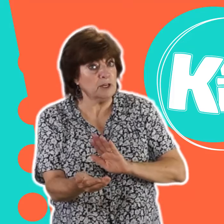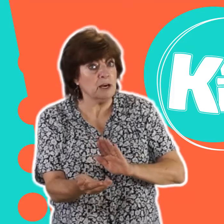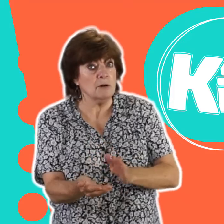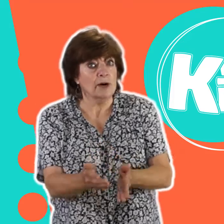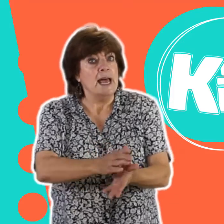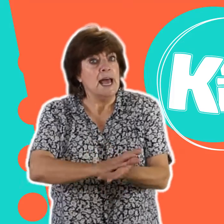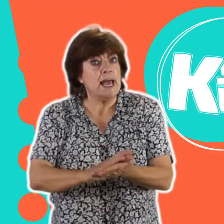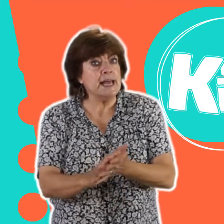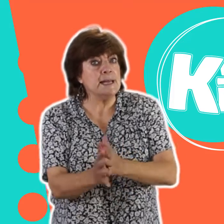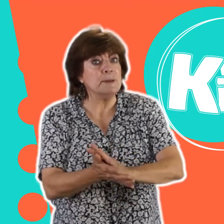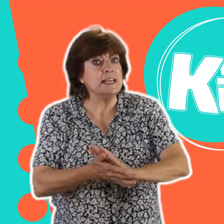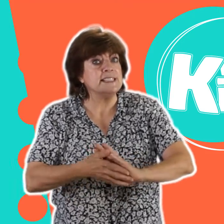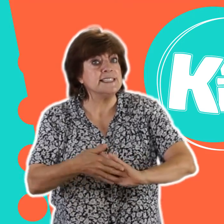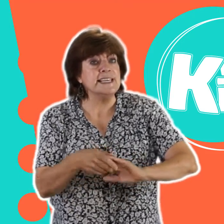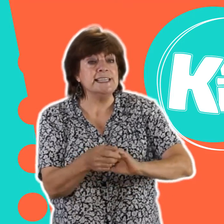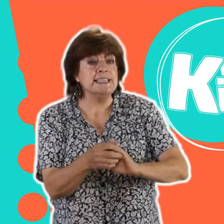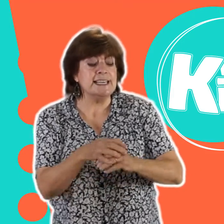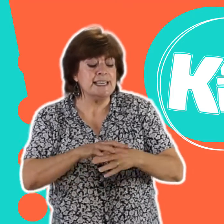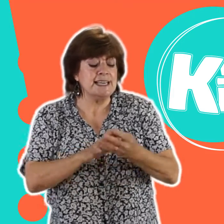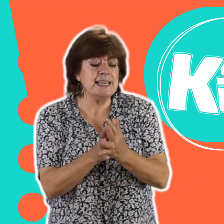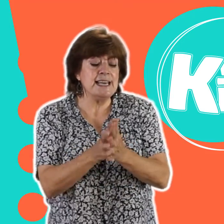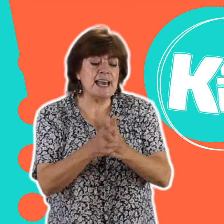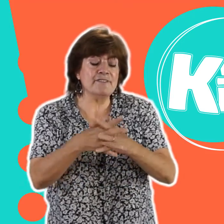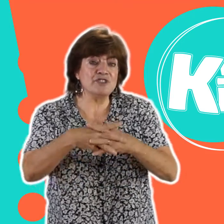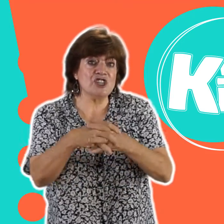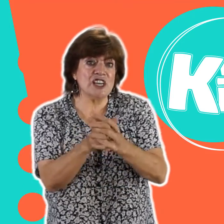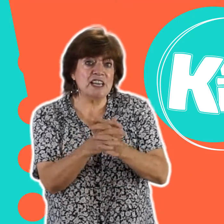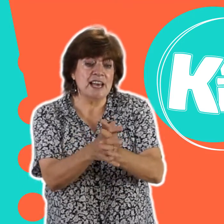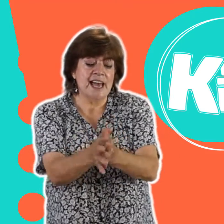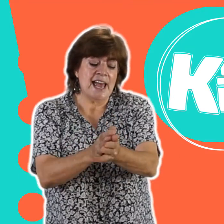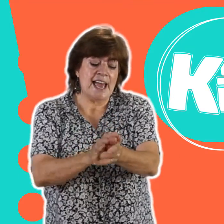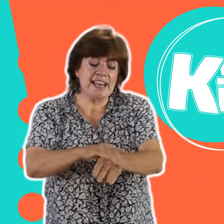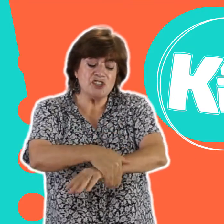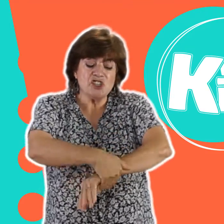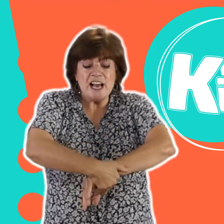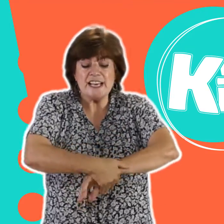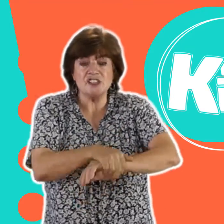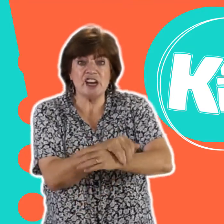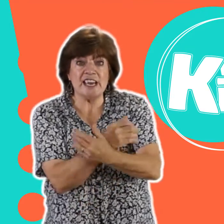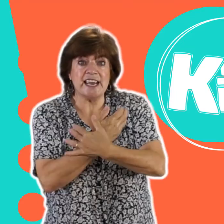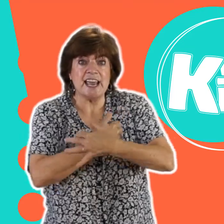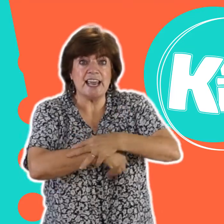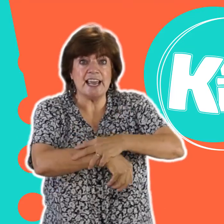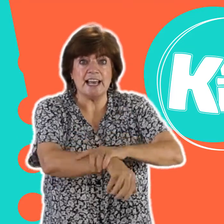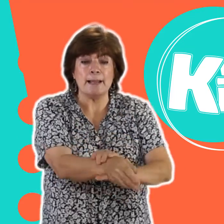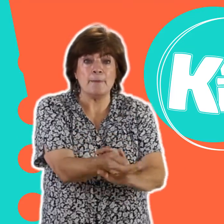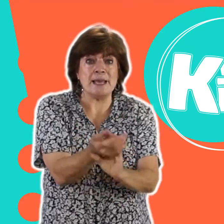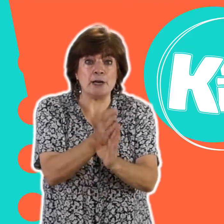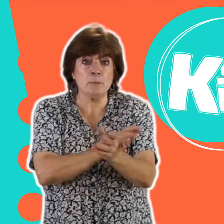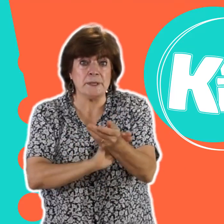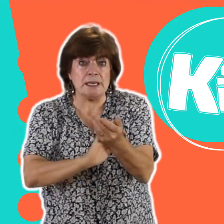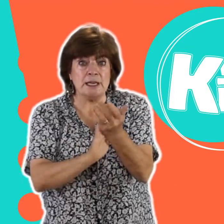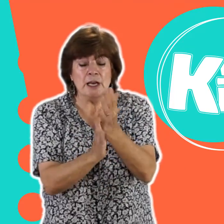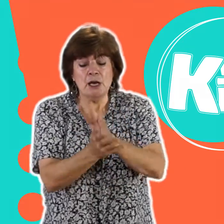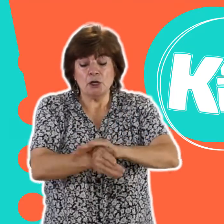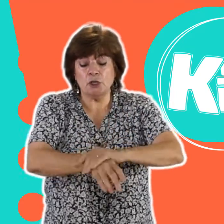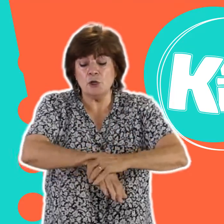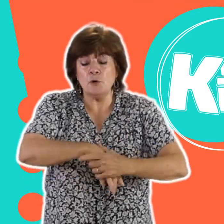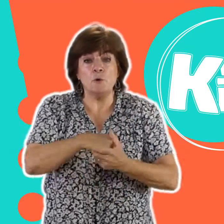go. A, B, C, D, E, F, G, H, I, J, K, L, M, N, O, P, Q,